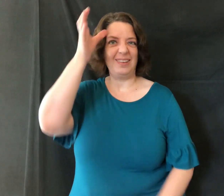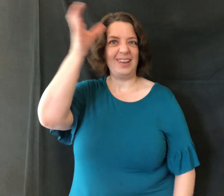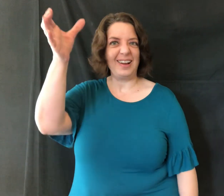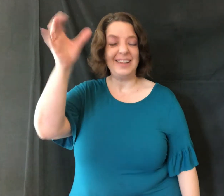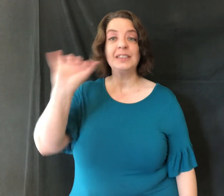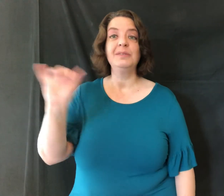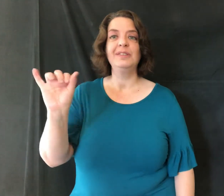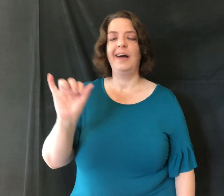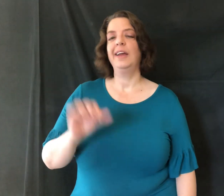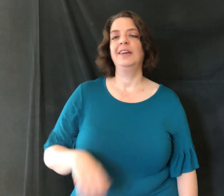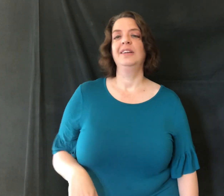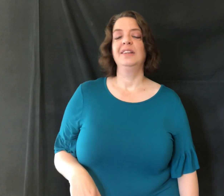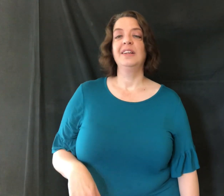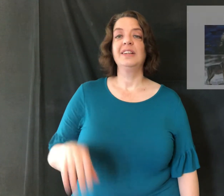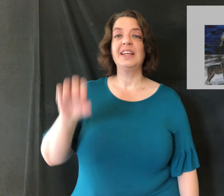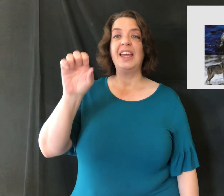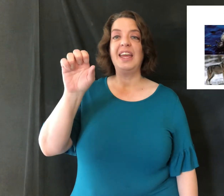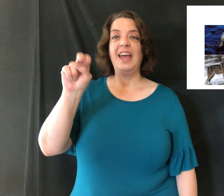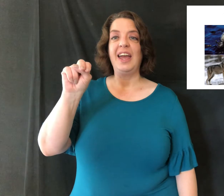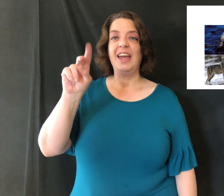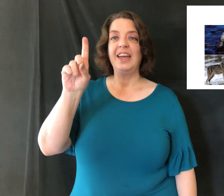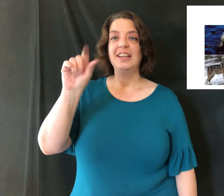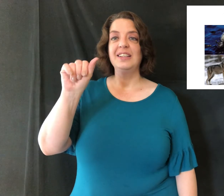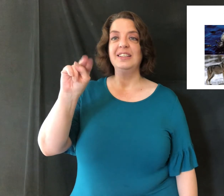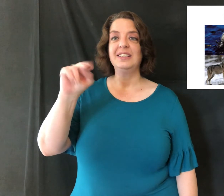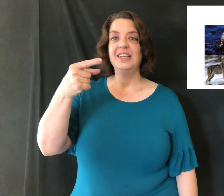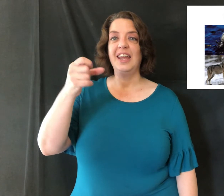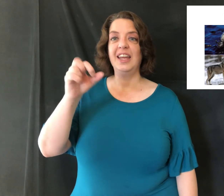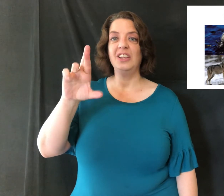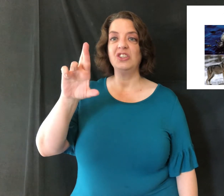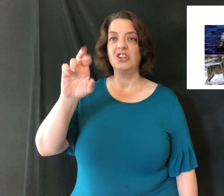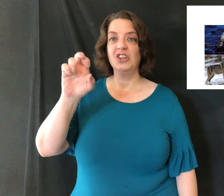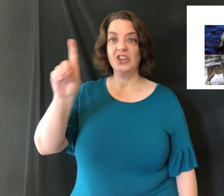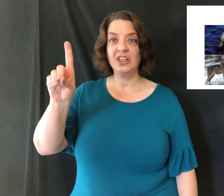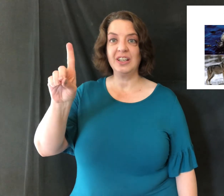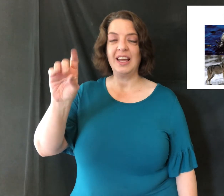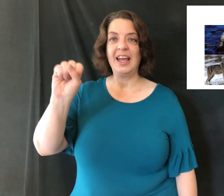It's also good for complex concepts like endangered species.